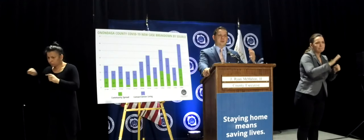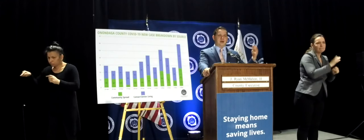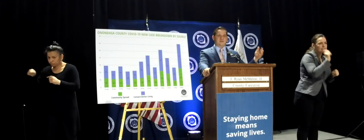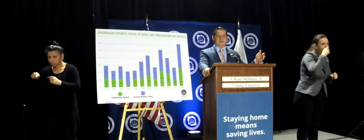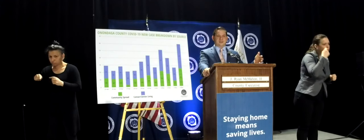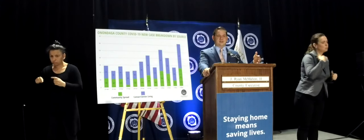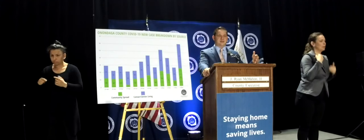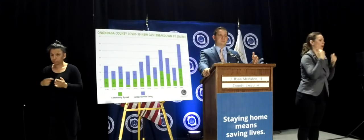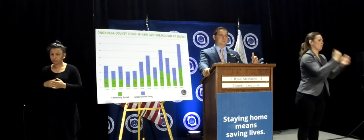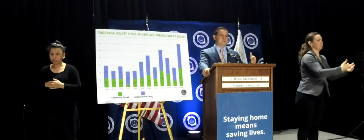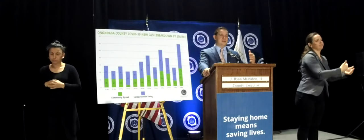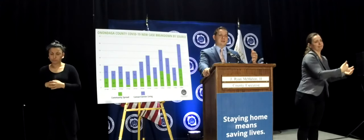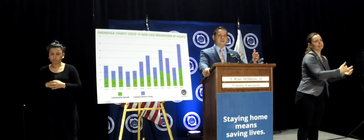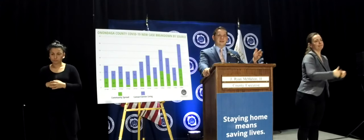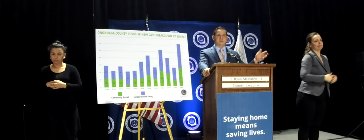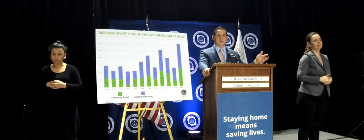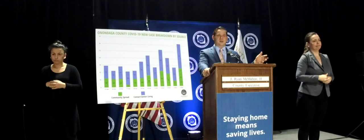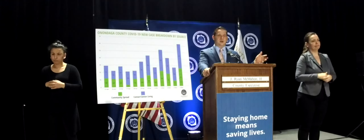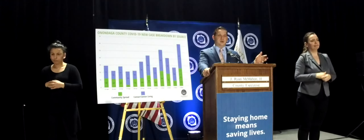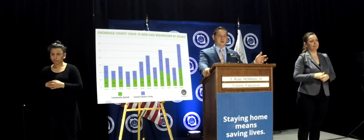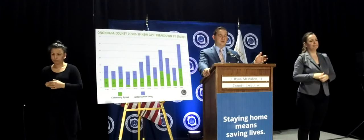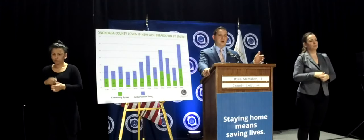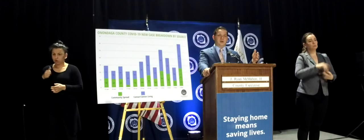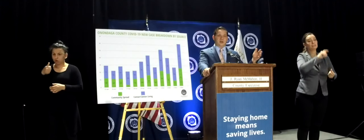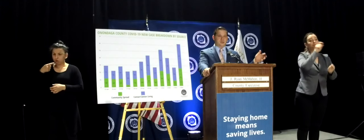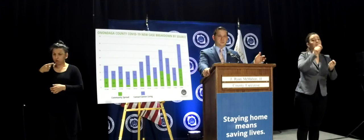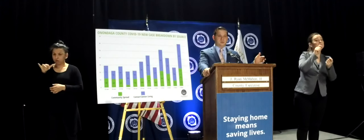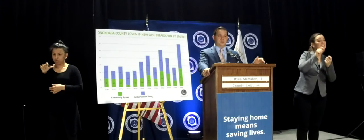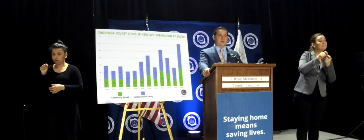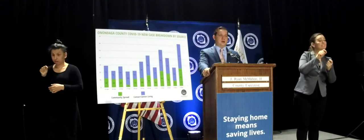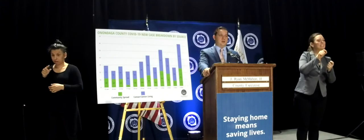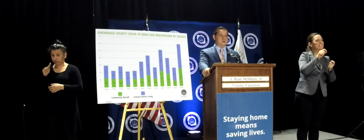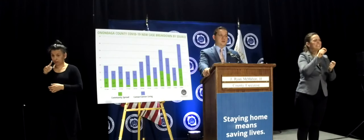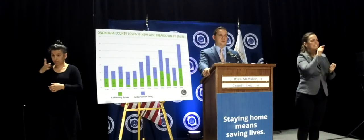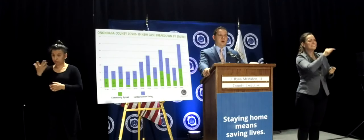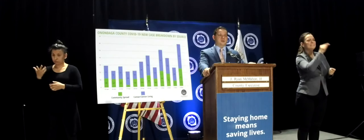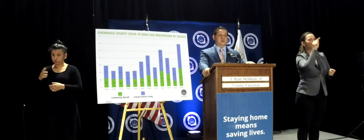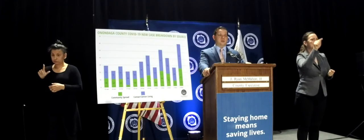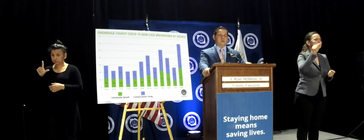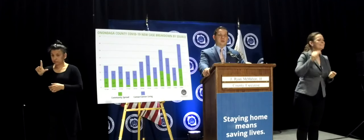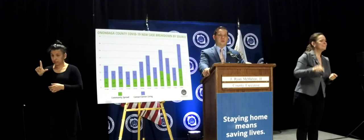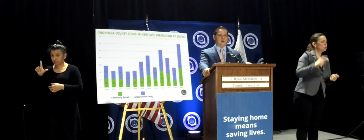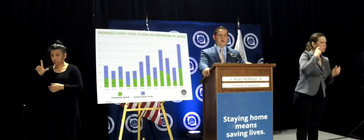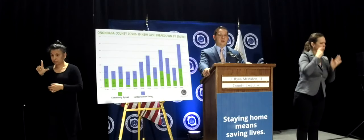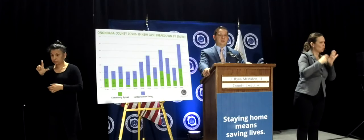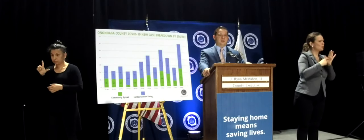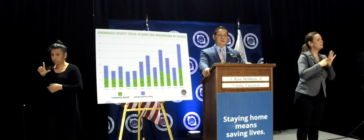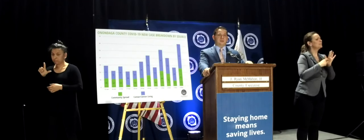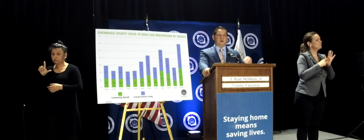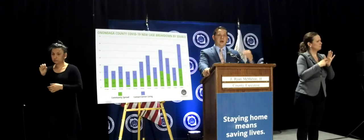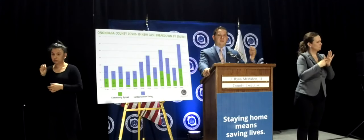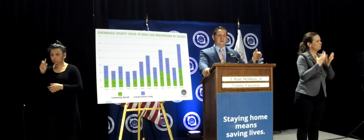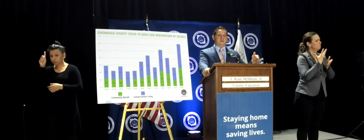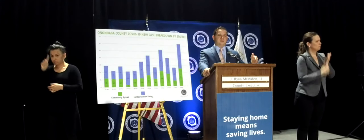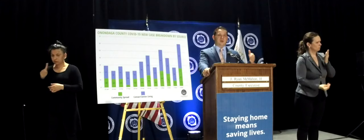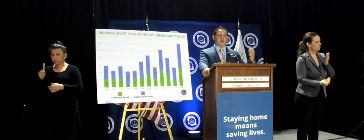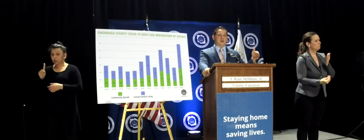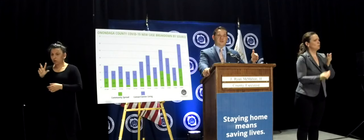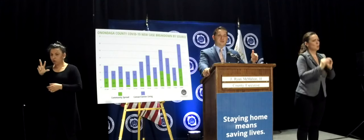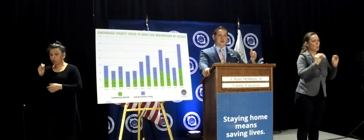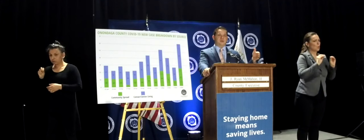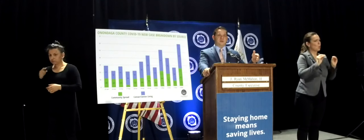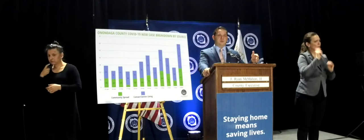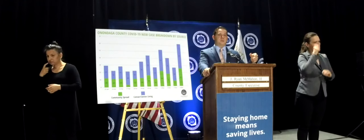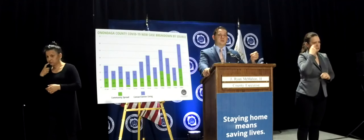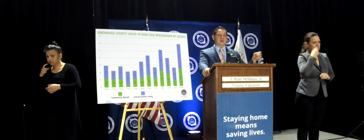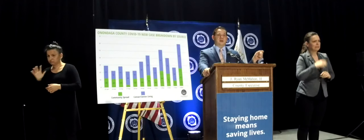essentially demographics. I think 78 to 80% are Caucasian. There's certain parts of the community where the demographics of